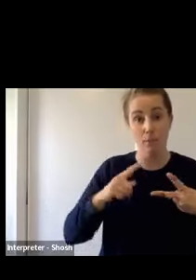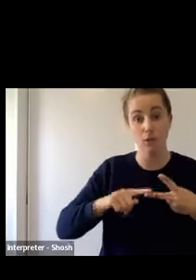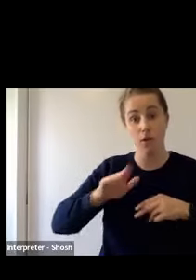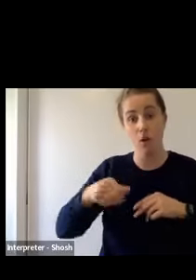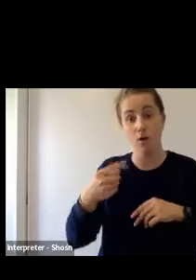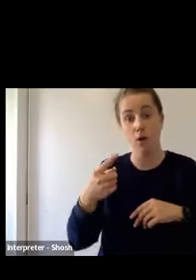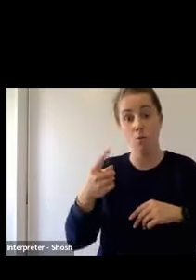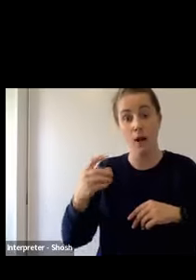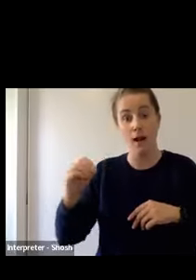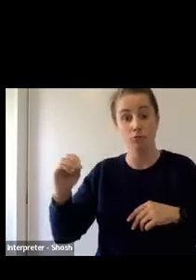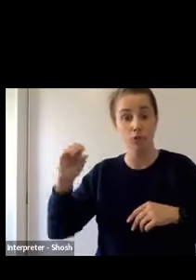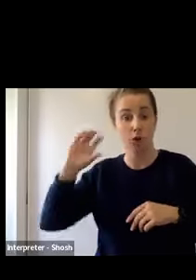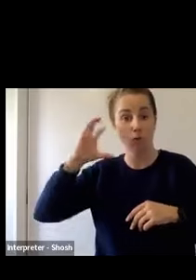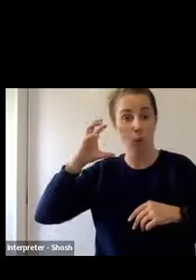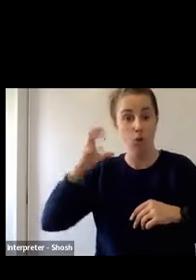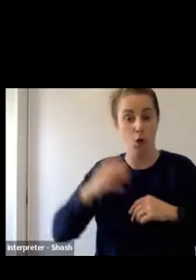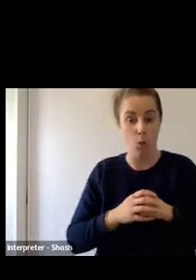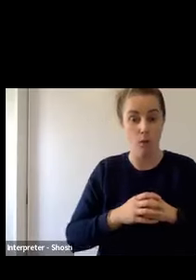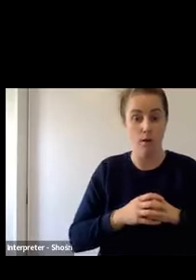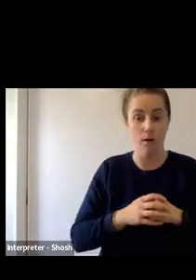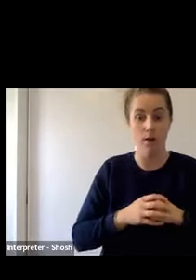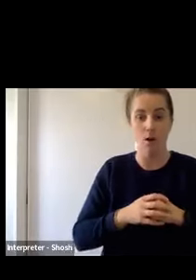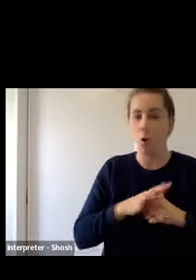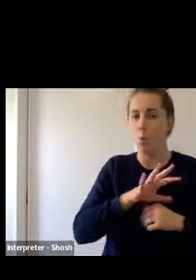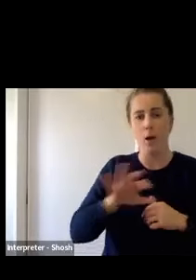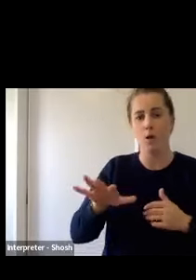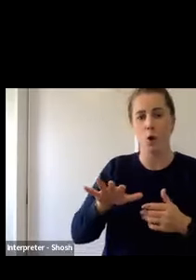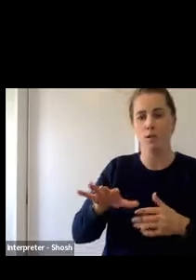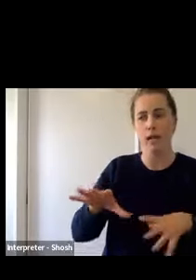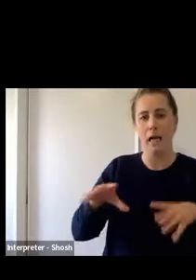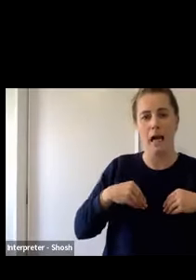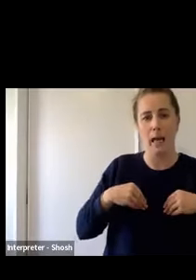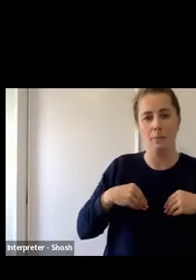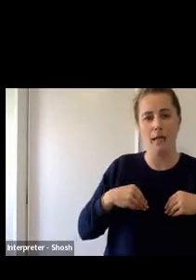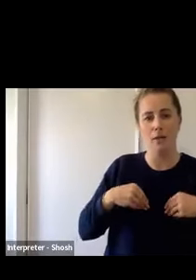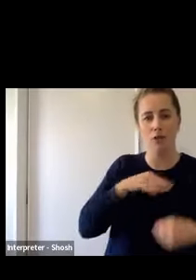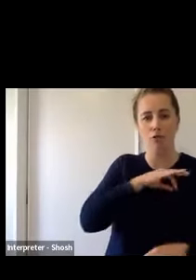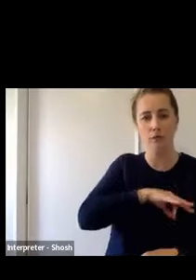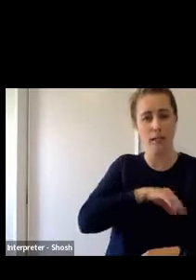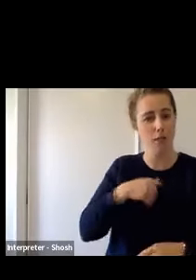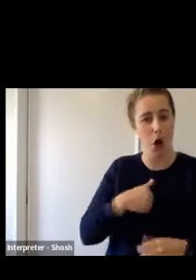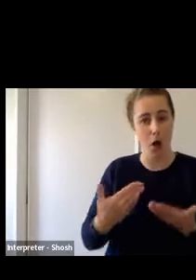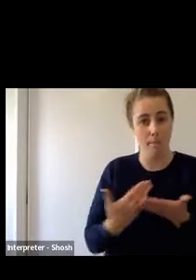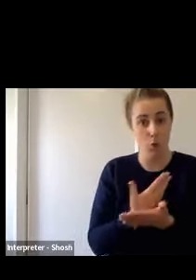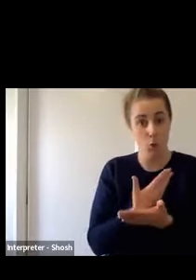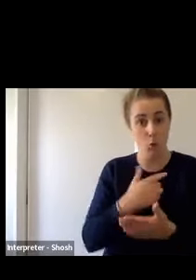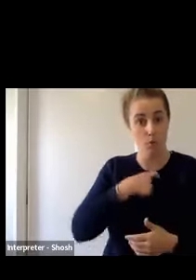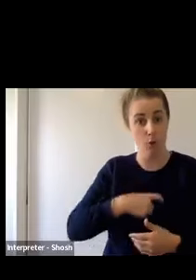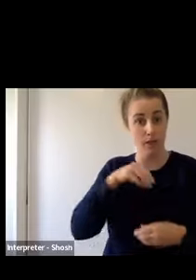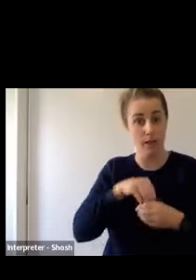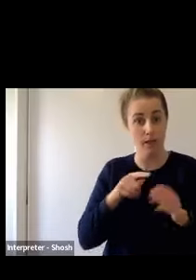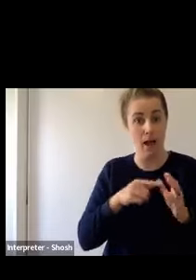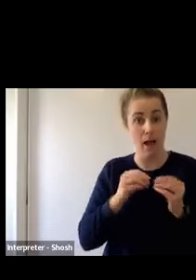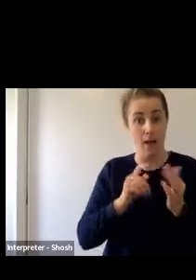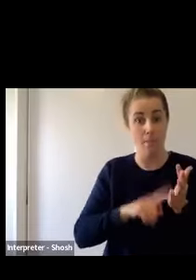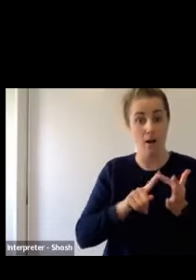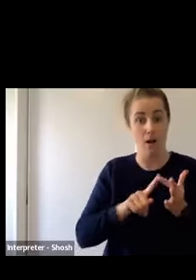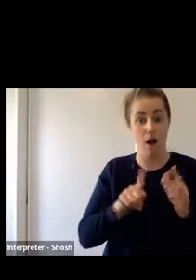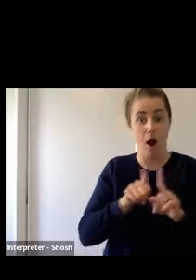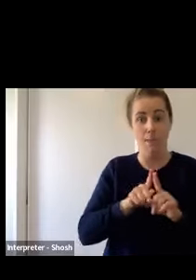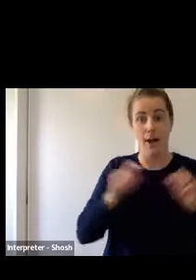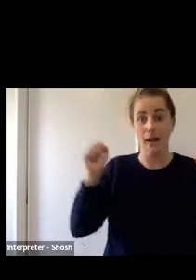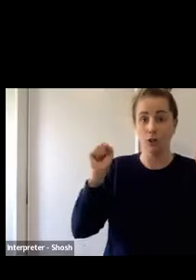hours of audio description. Now, I say all this not claiming any credit for the work. I'm a relative newcomer to Able. I feel like more of a